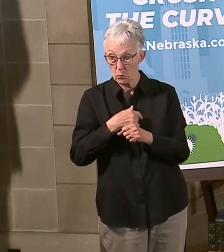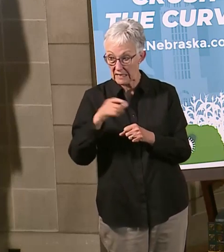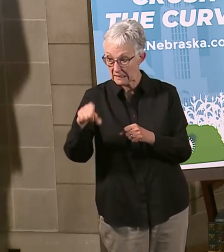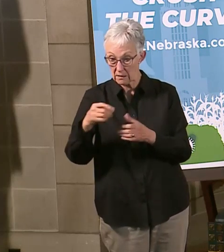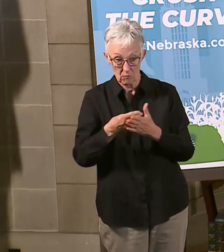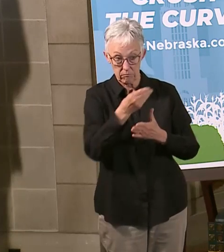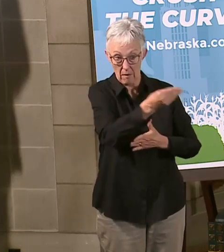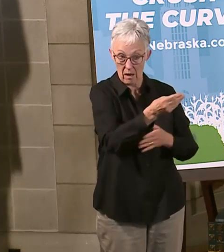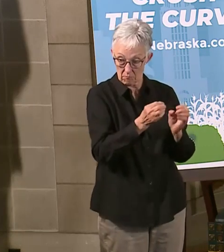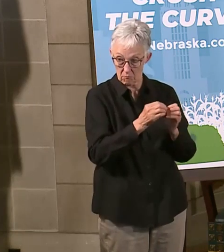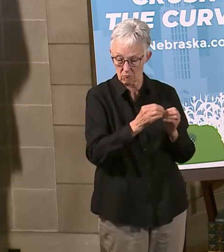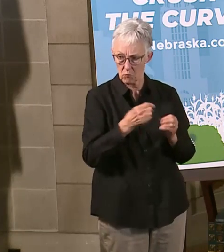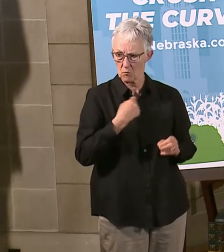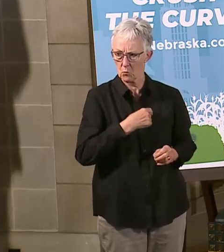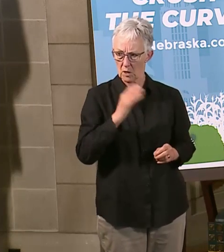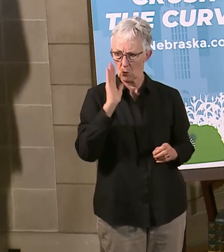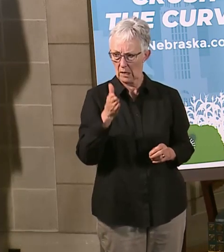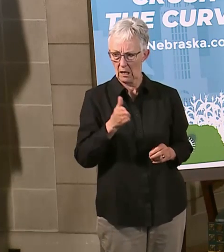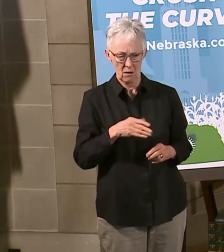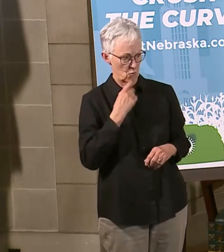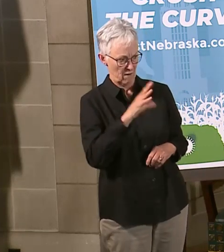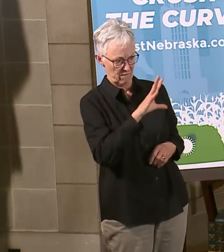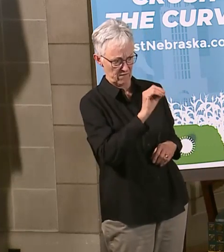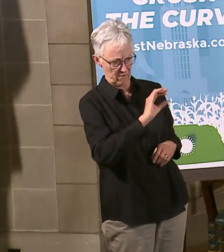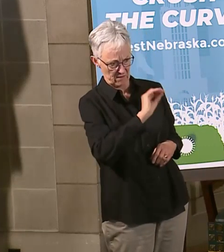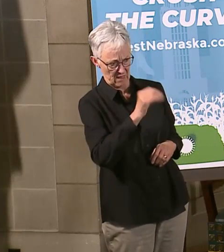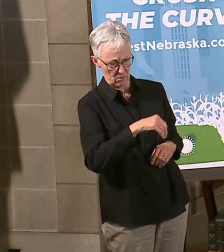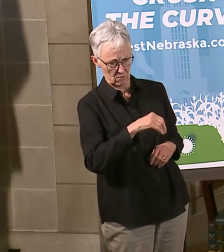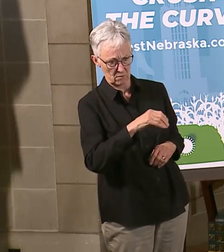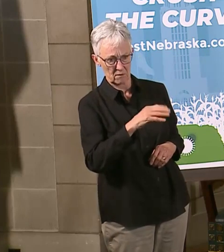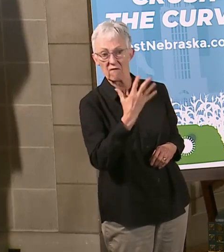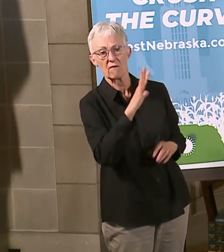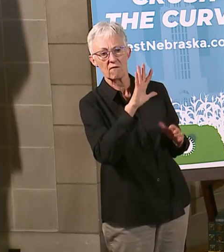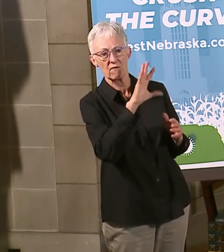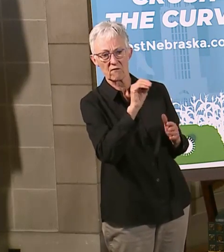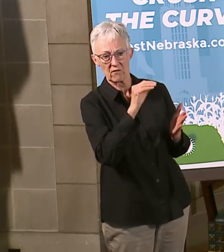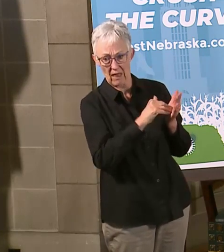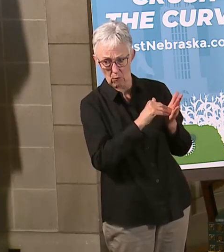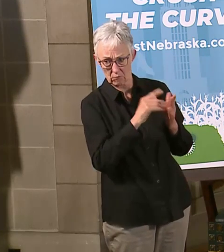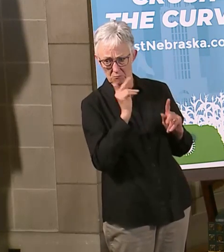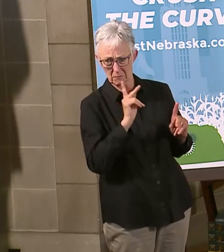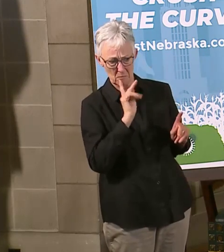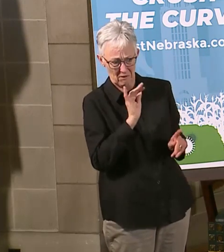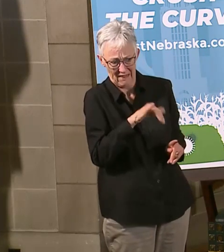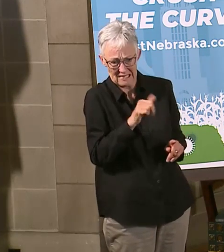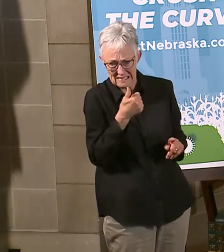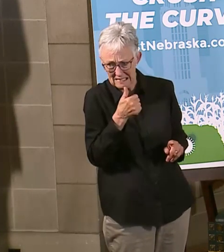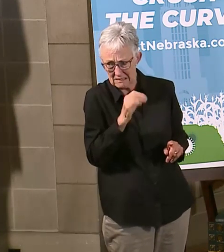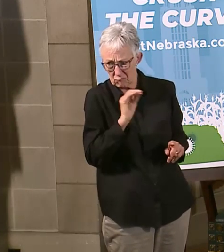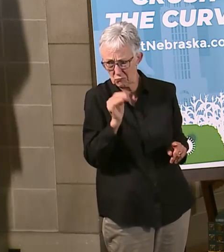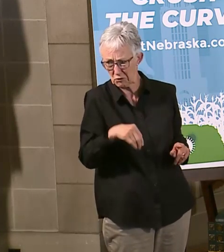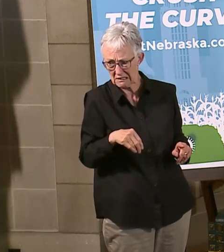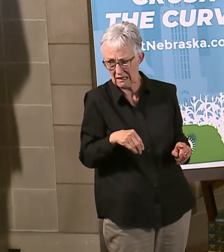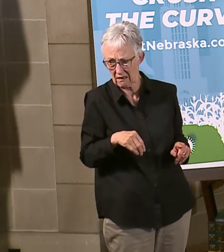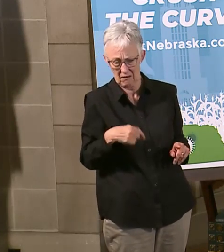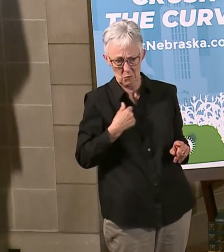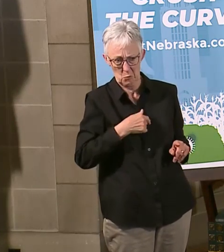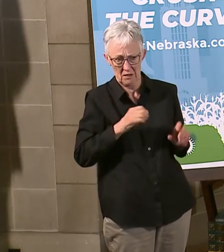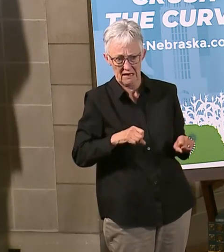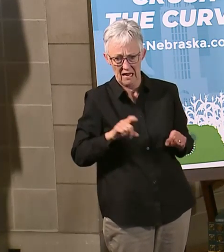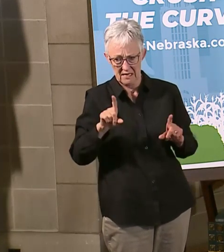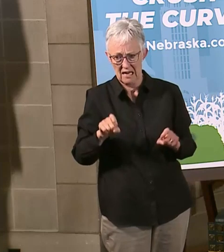you're looking right now at, say, 50,000 people, that's only 10% of our capacity to be able to do. So we want to get that ramped up way more. We want Nebraskans